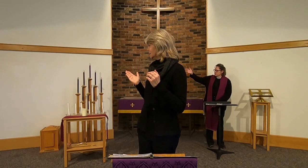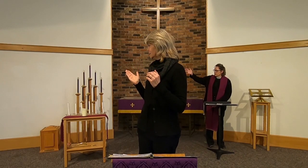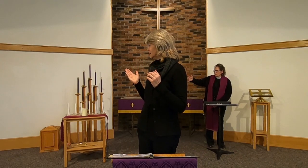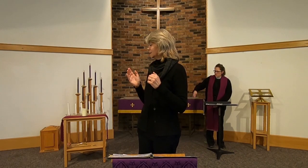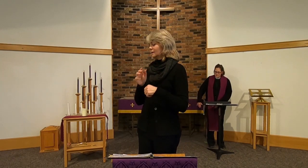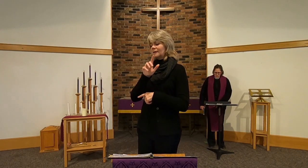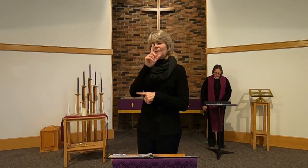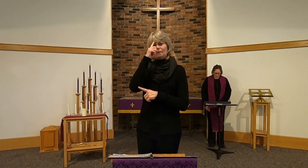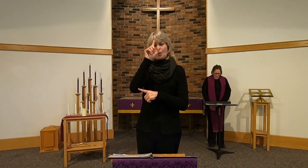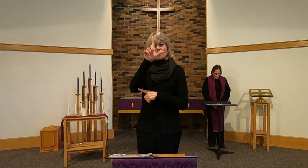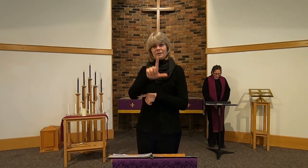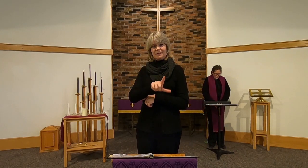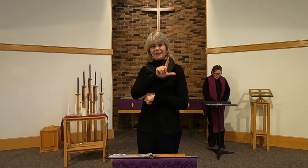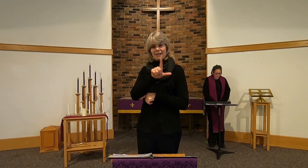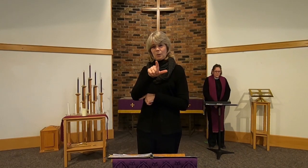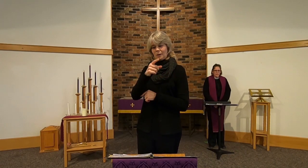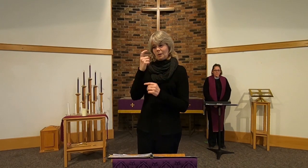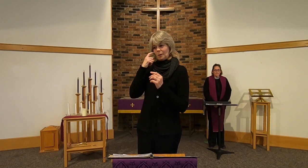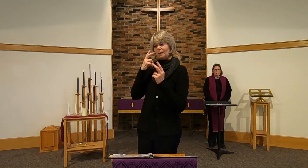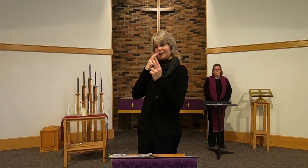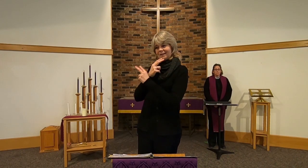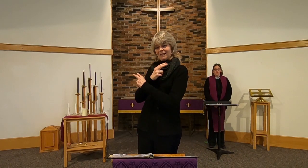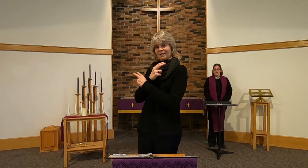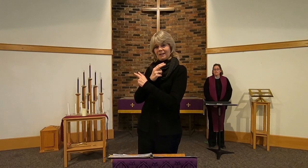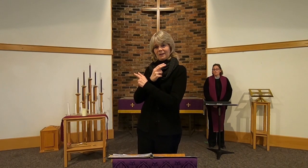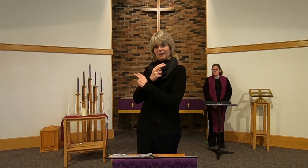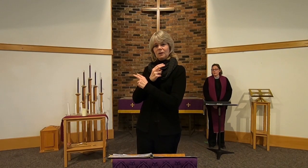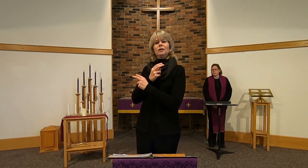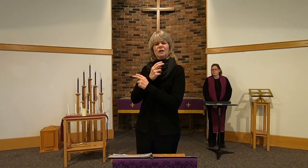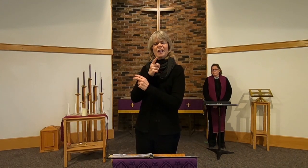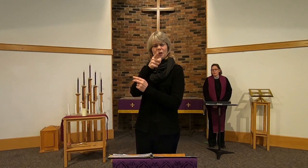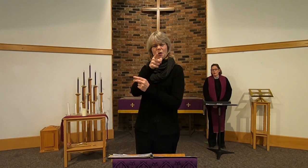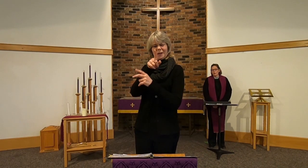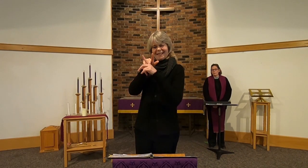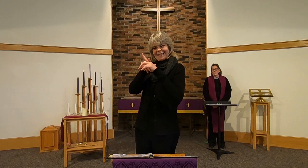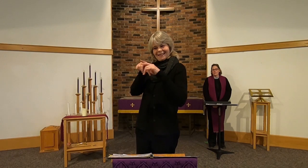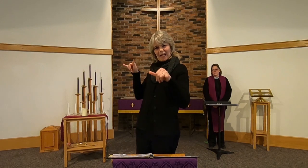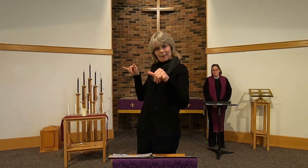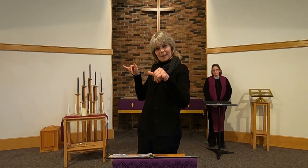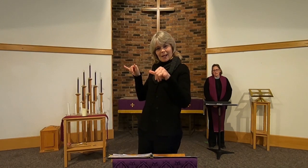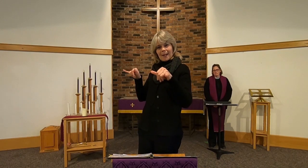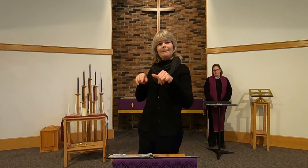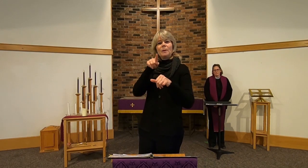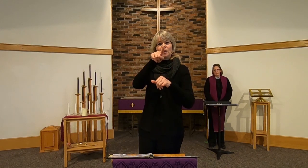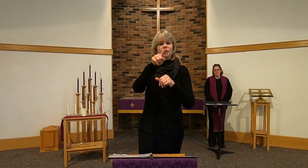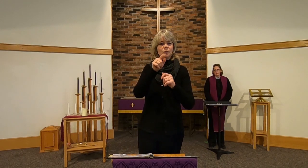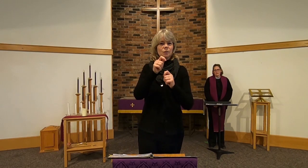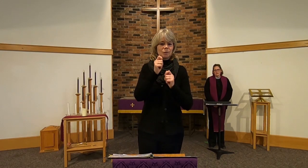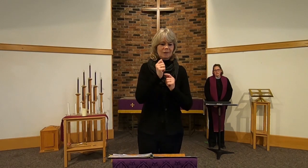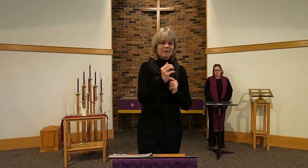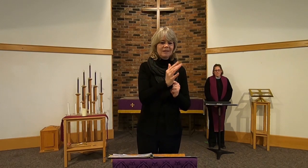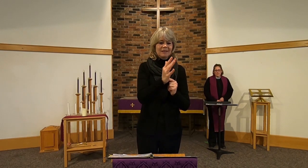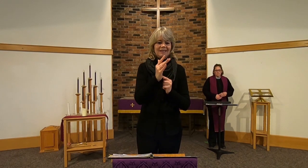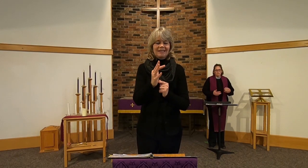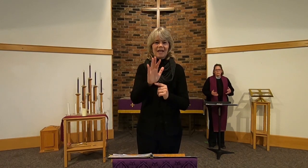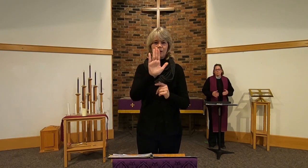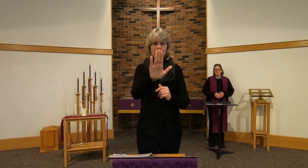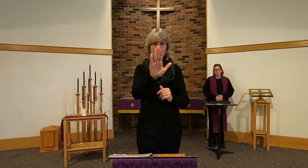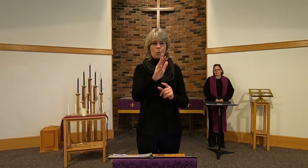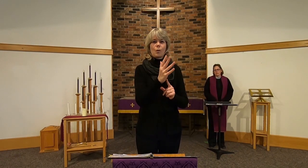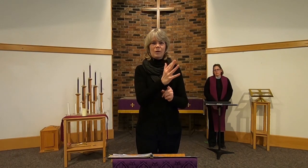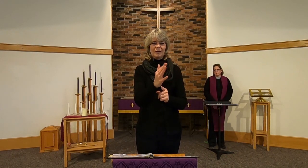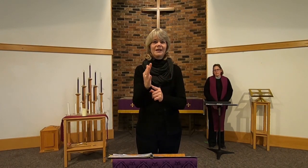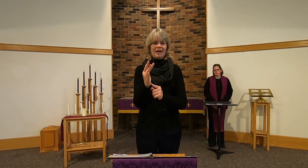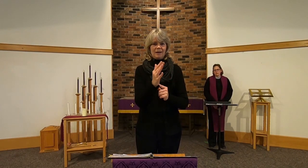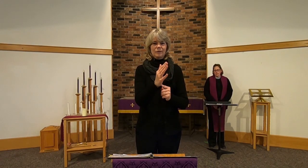our Lenten candles, I ask that you light your candles at home at the same time, because that's when we'll